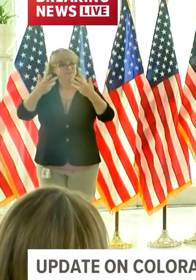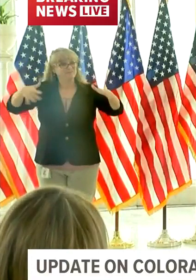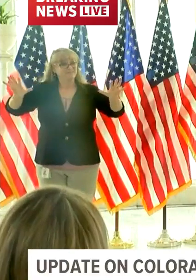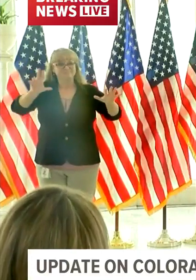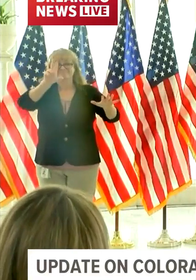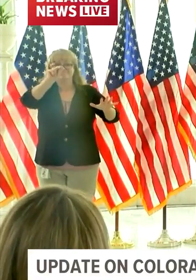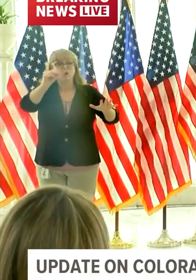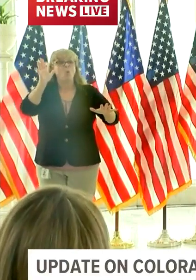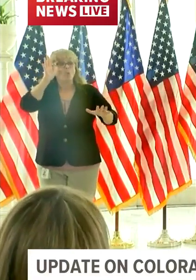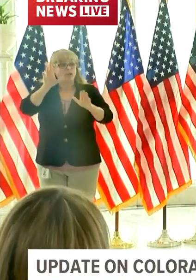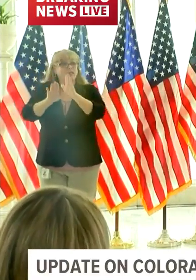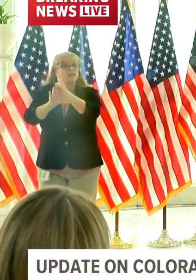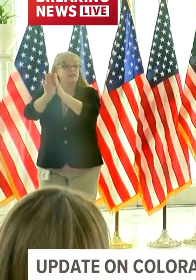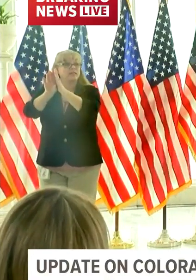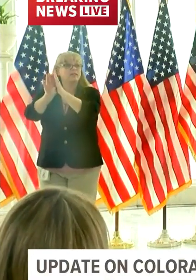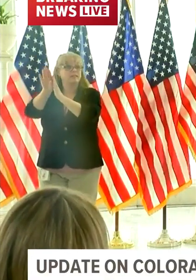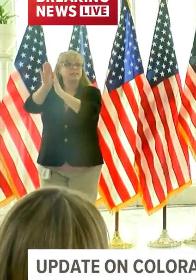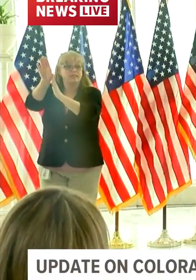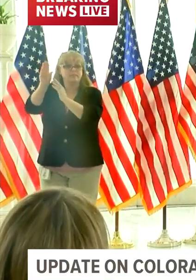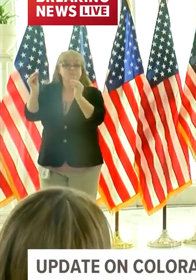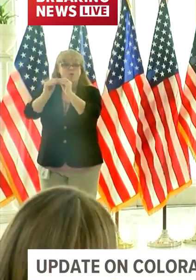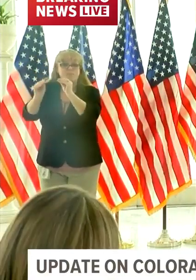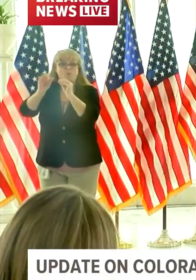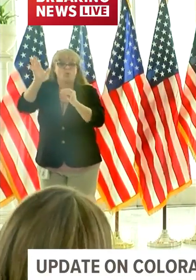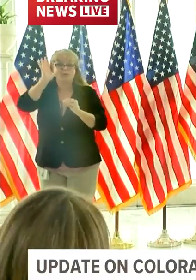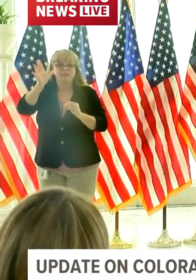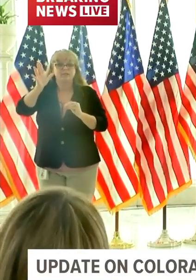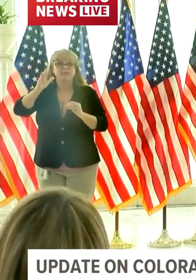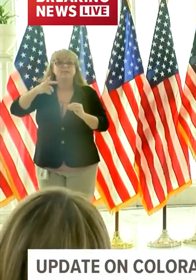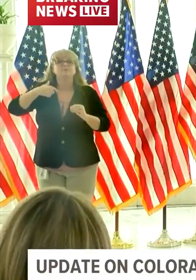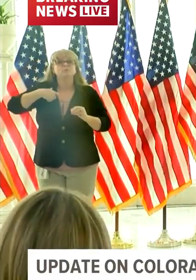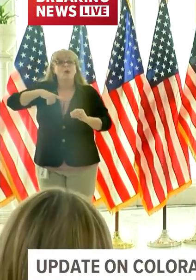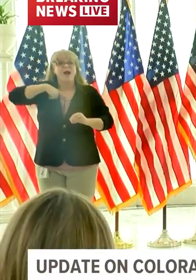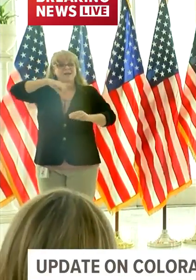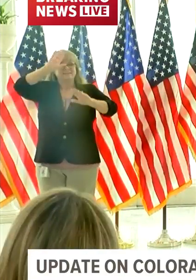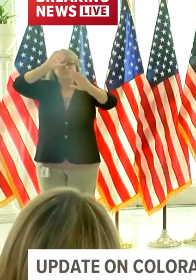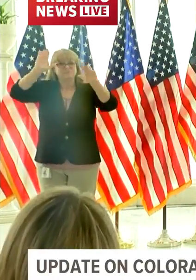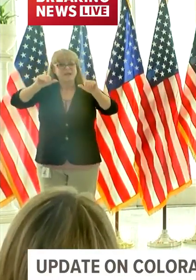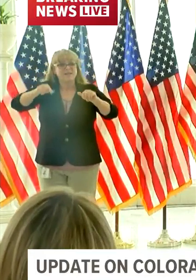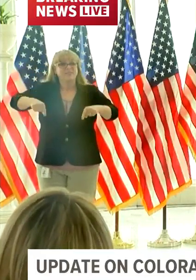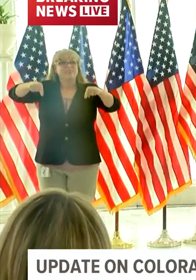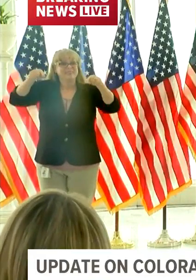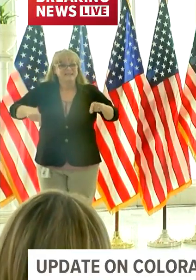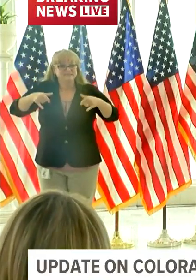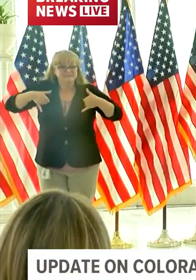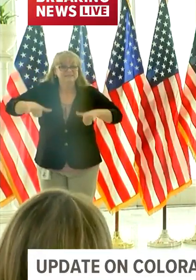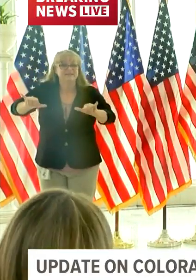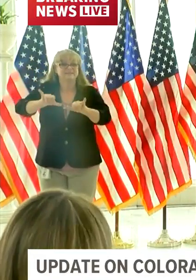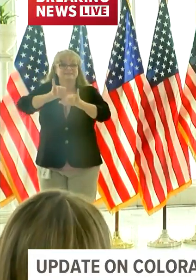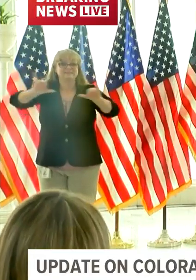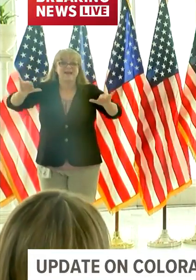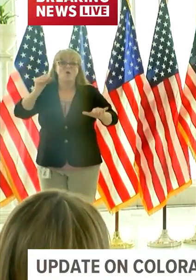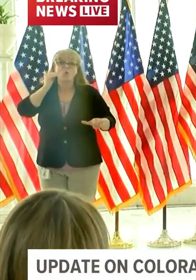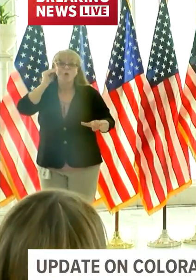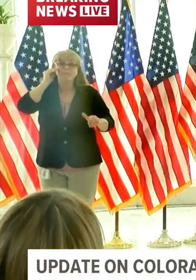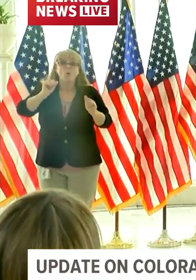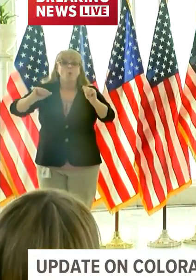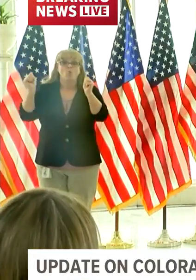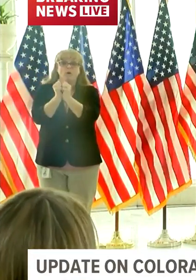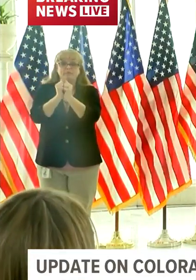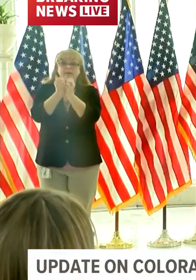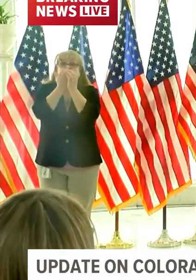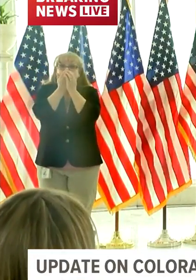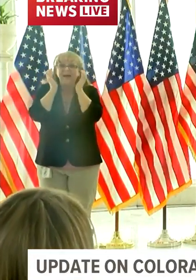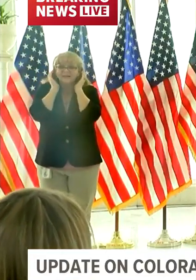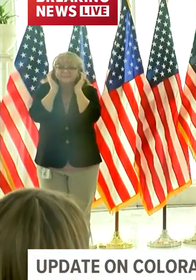the stay-at-home and the work that's being done, and so many of you are staying at home and wearing masks if you go out, while that is having an effect, that's a